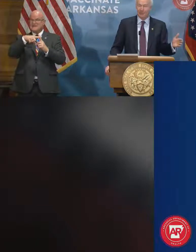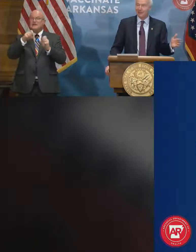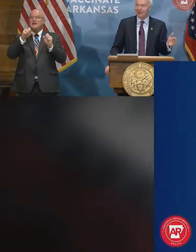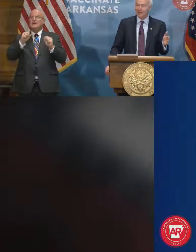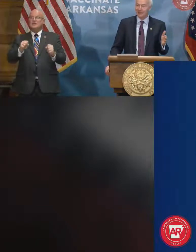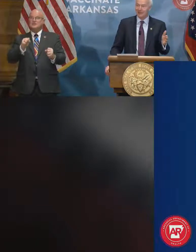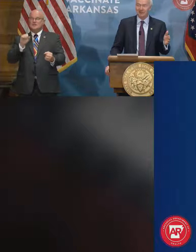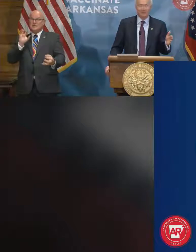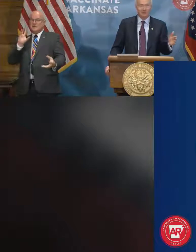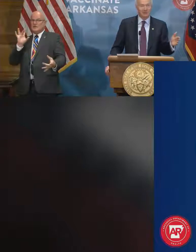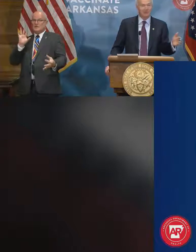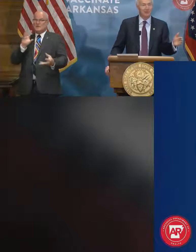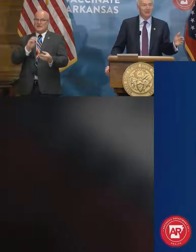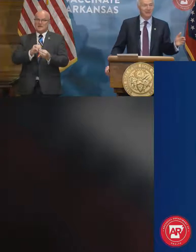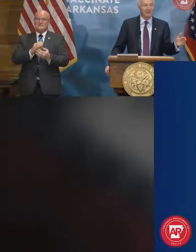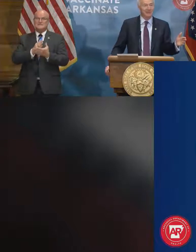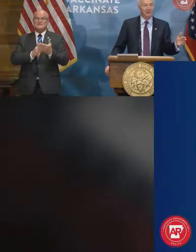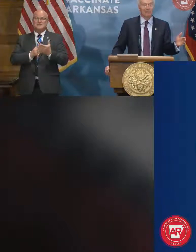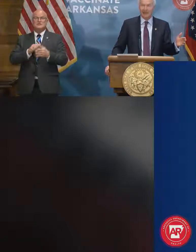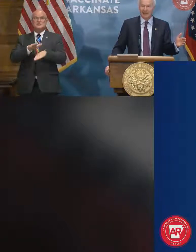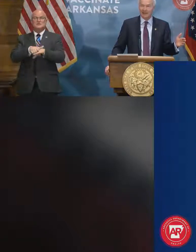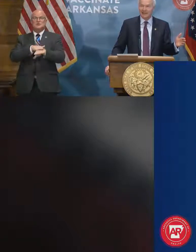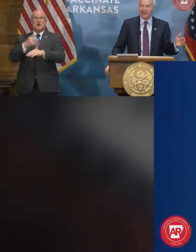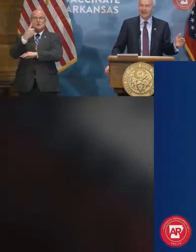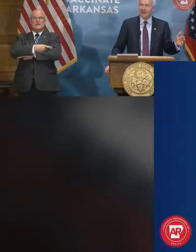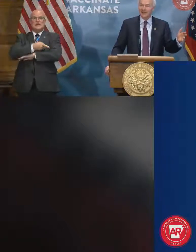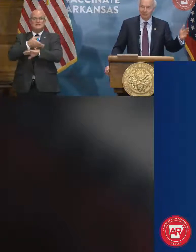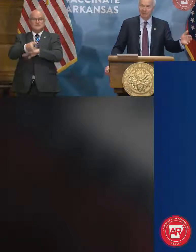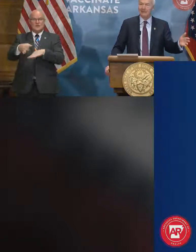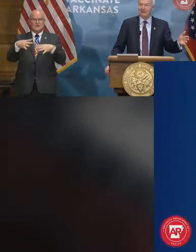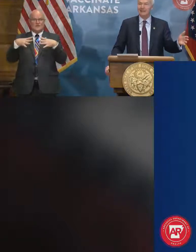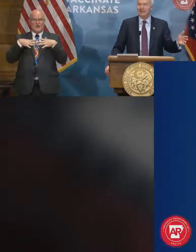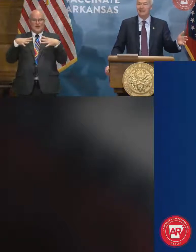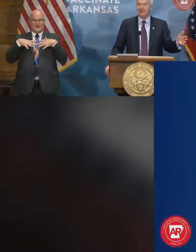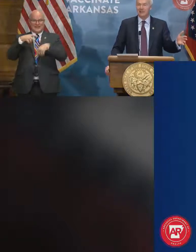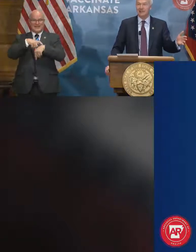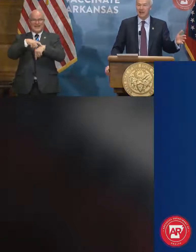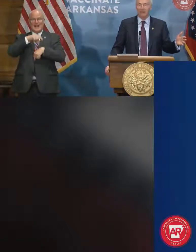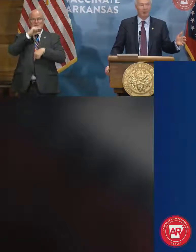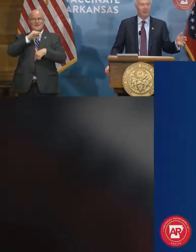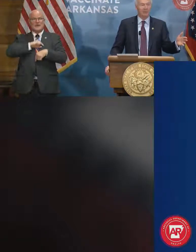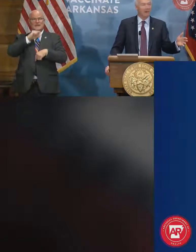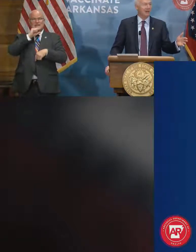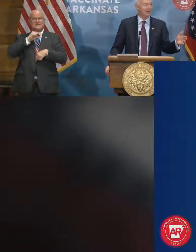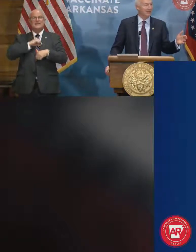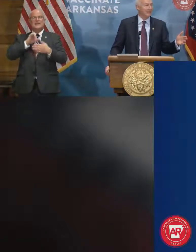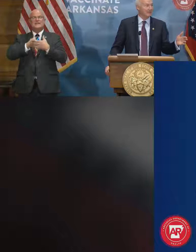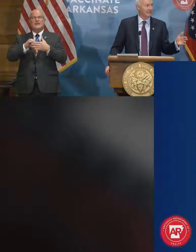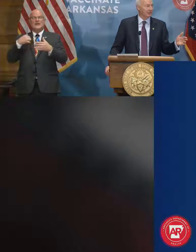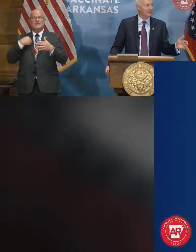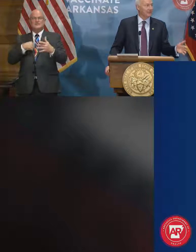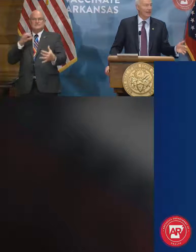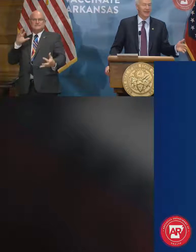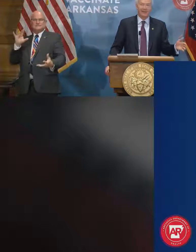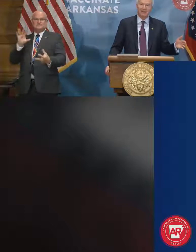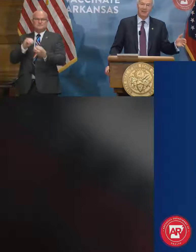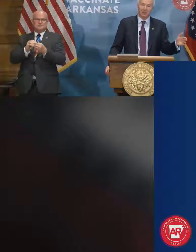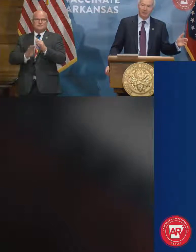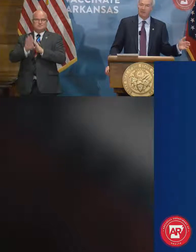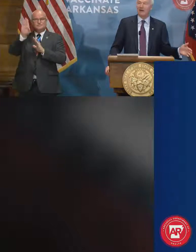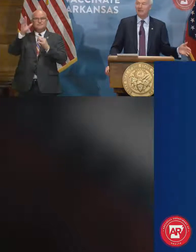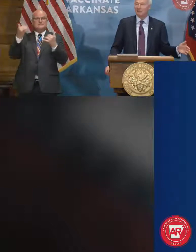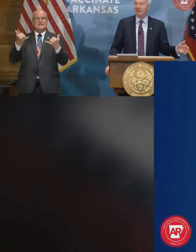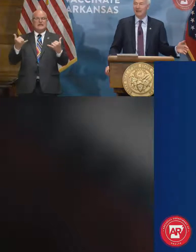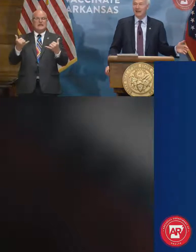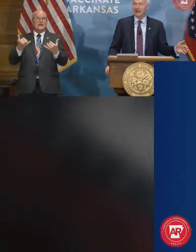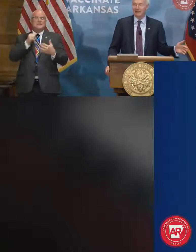be an accumulation of some slow days over the holidays that we hit this high water mark on this day, and